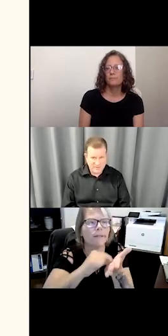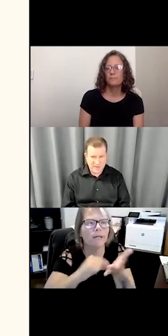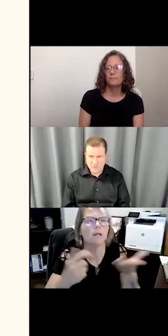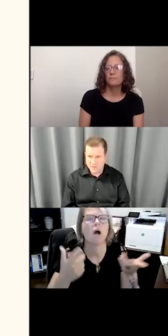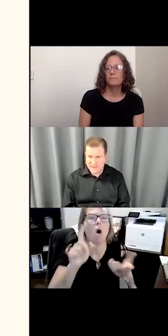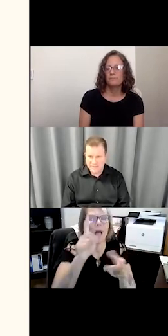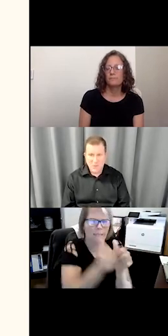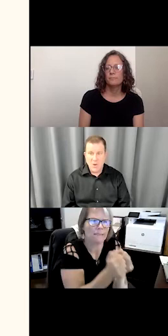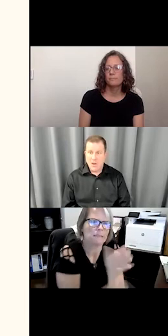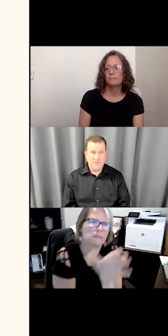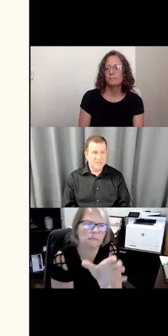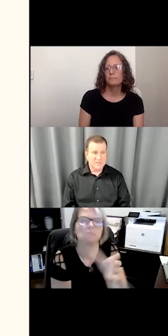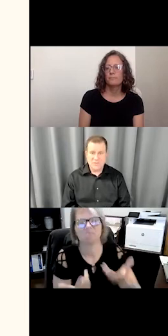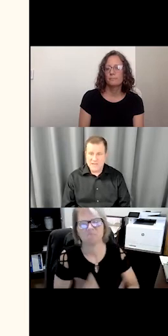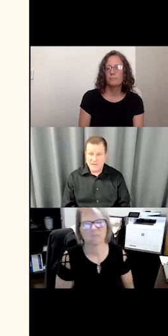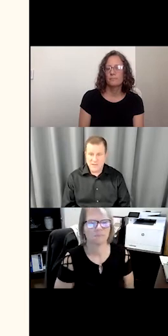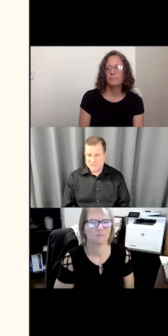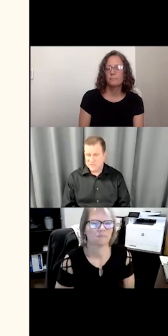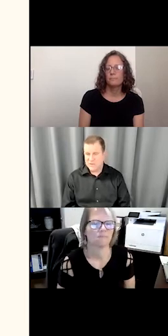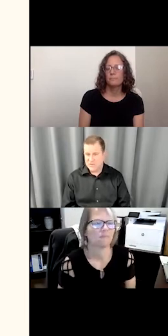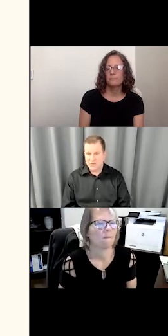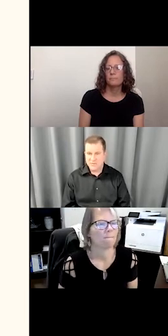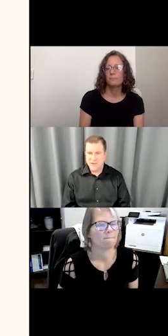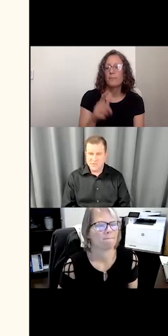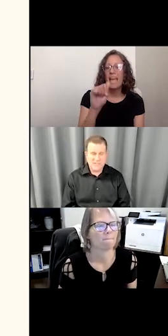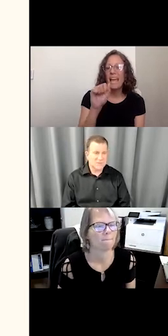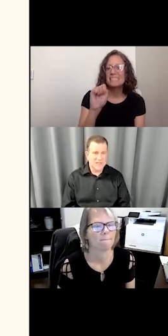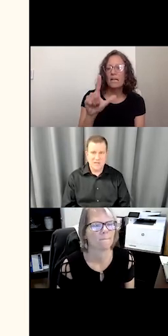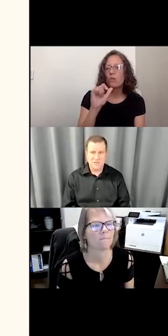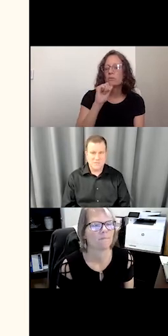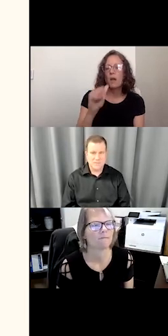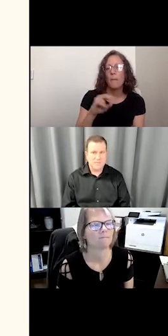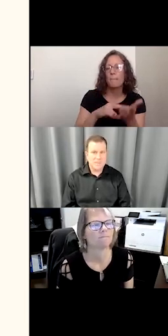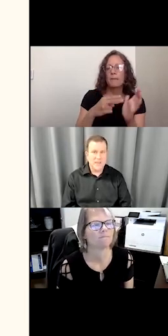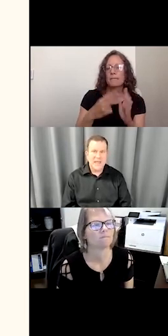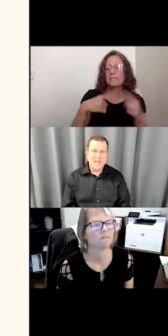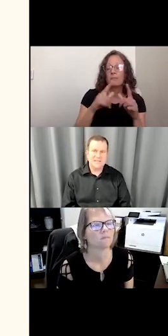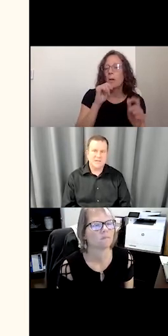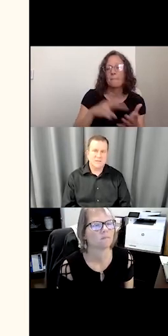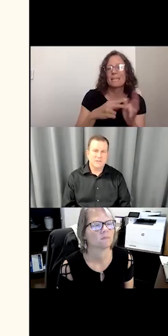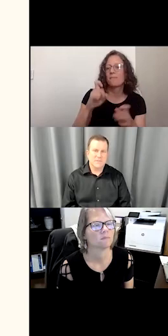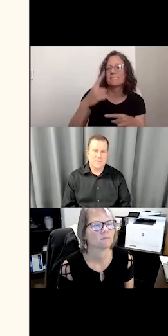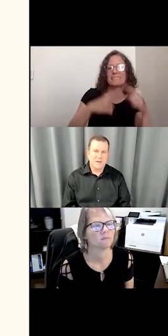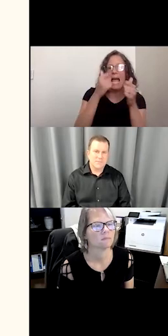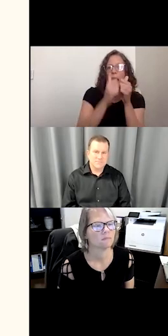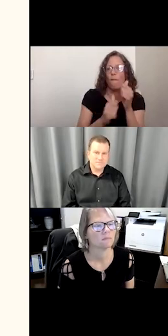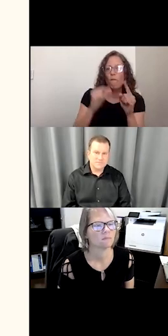mean and they'll be fine with that. This is to take notes. You can gesture, take notes. ASL